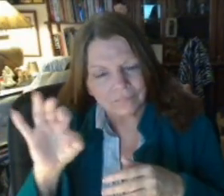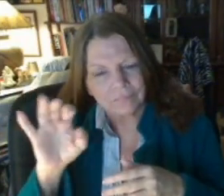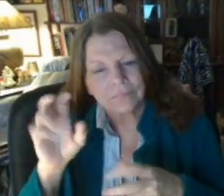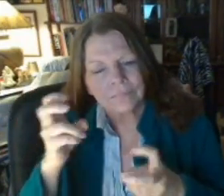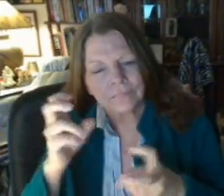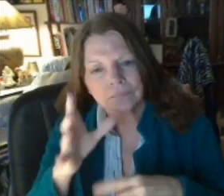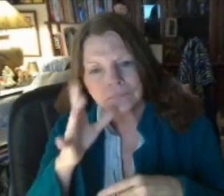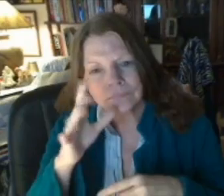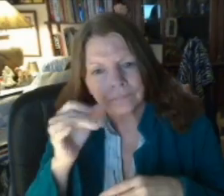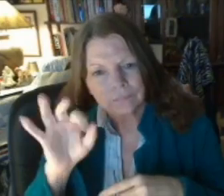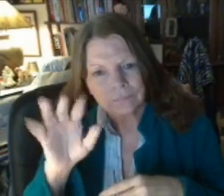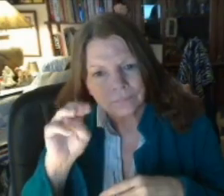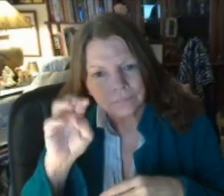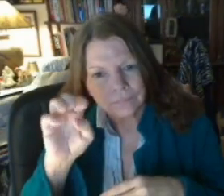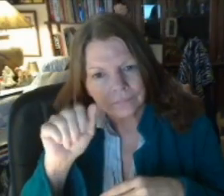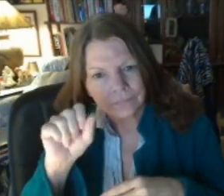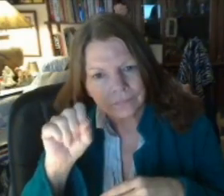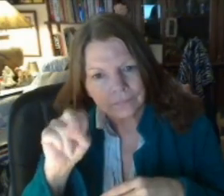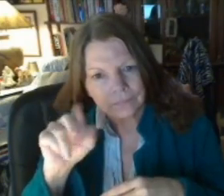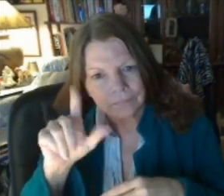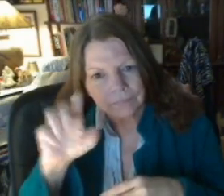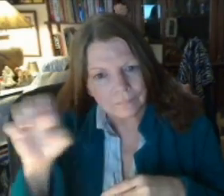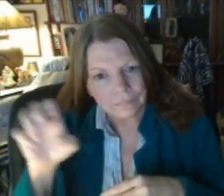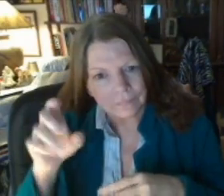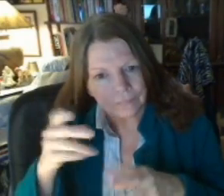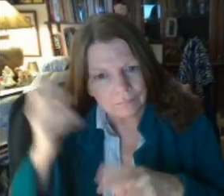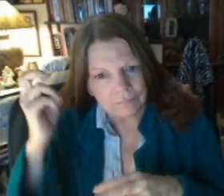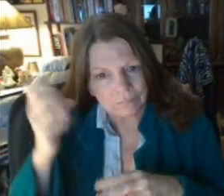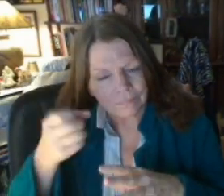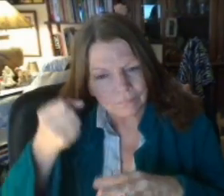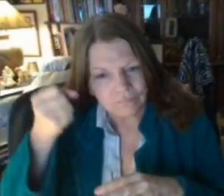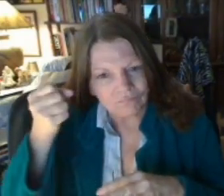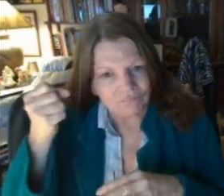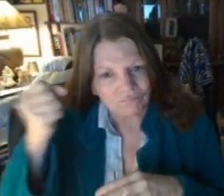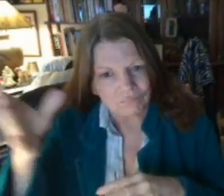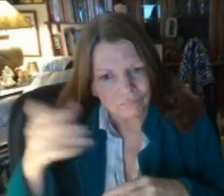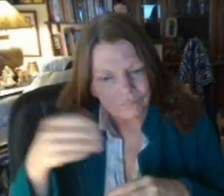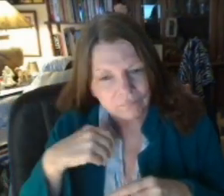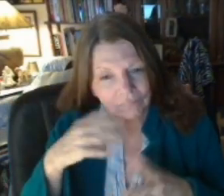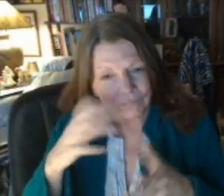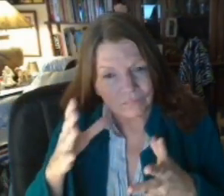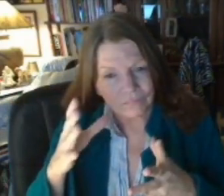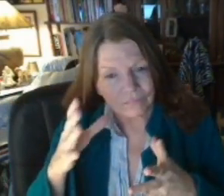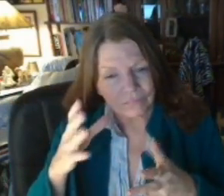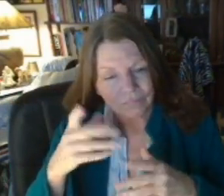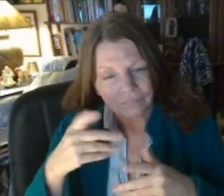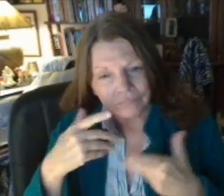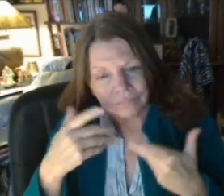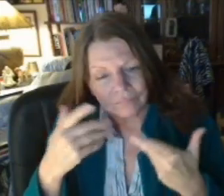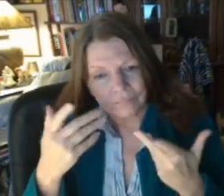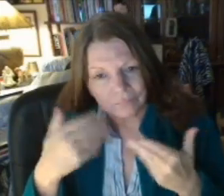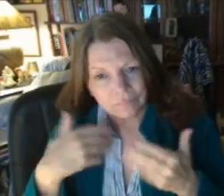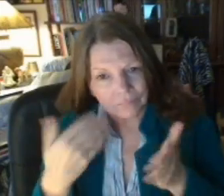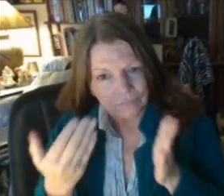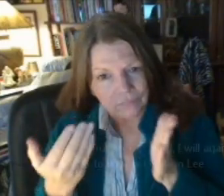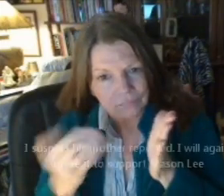There was that years-old post by George Zimmerman that came up in the Trayvon Martin story. And it is not just your post they're looking at. They've